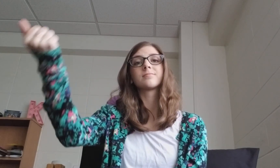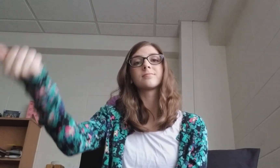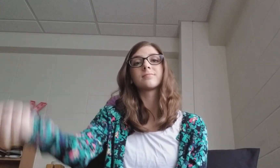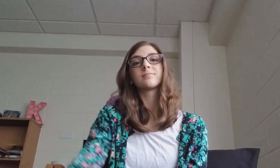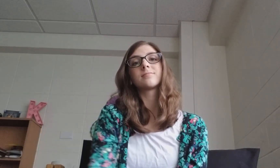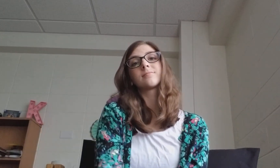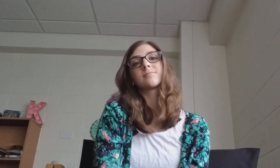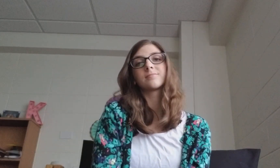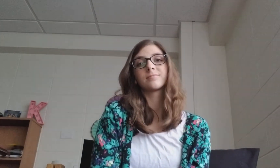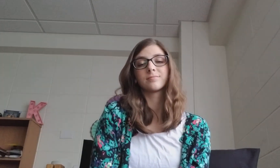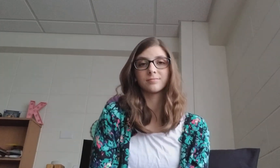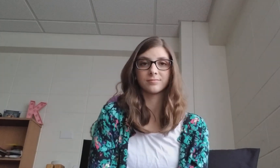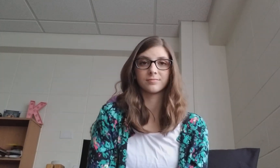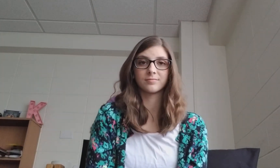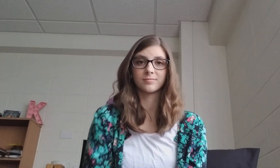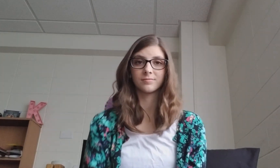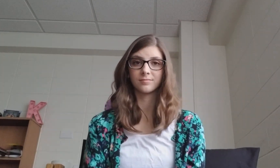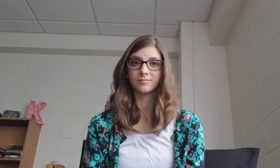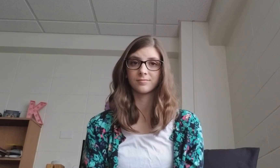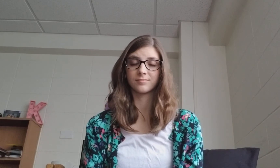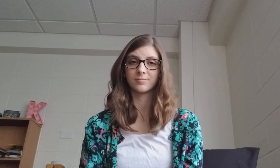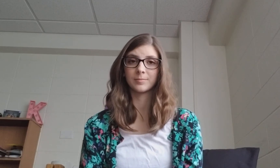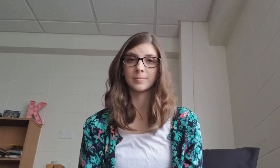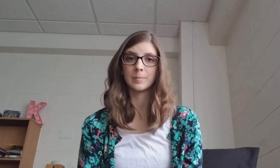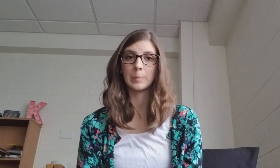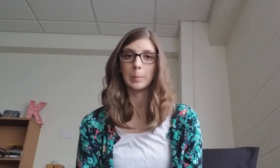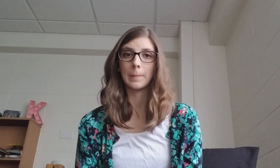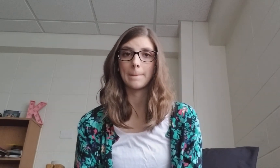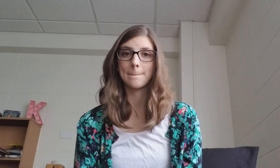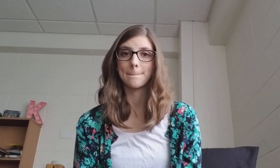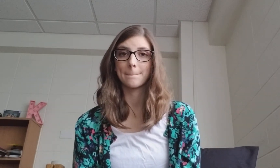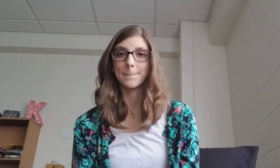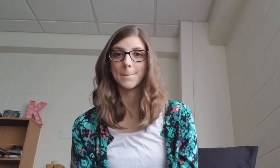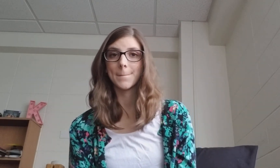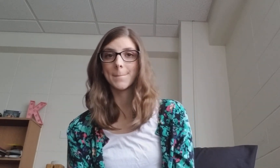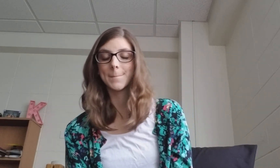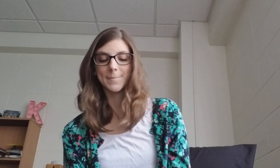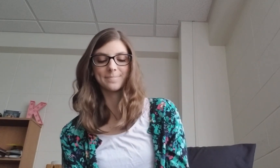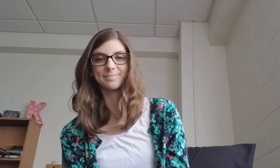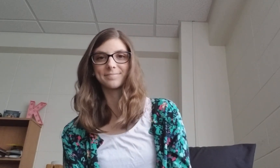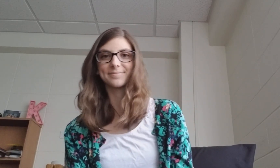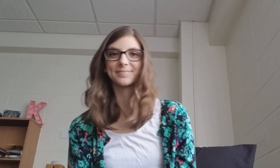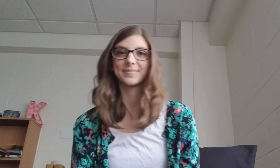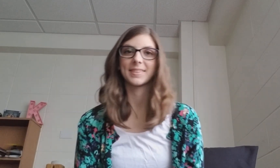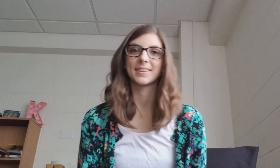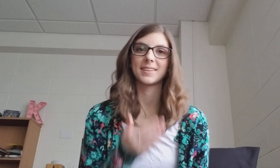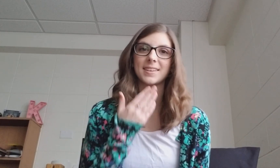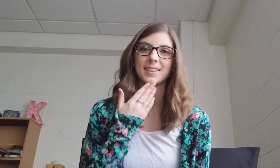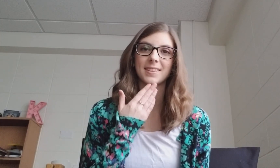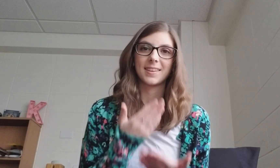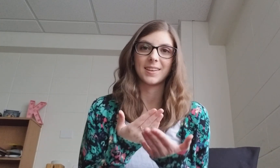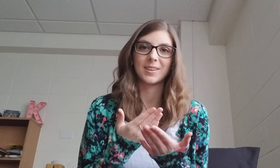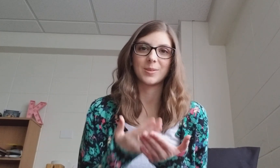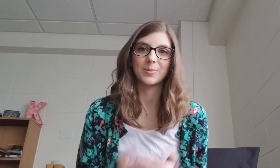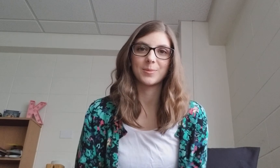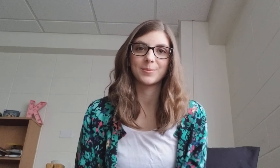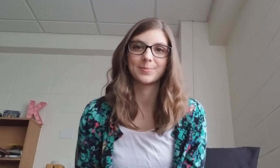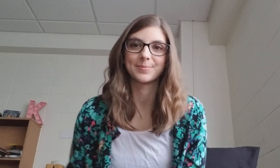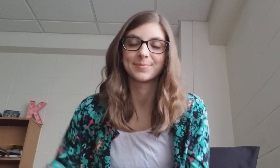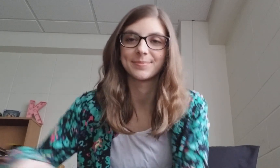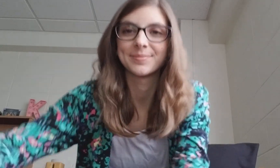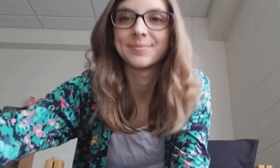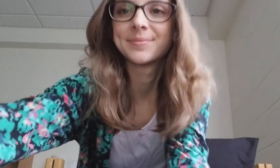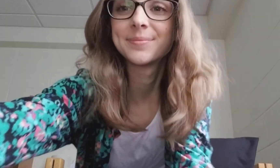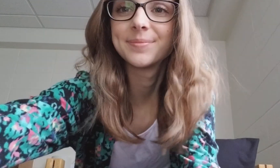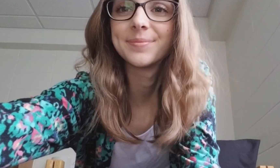I